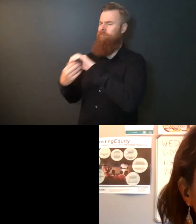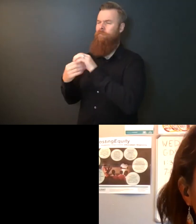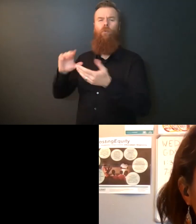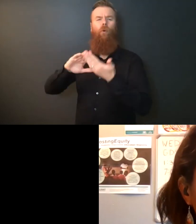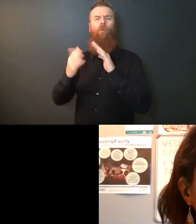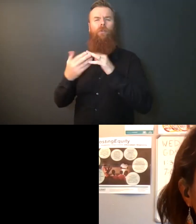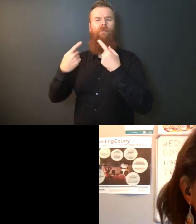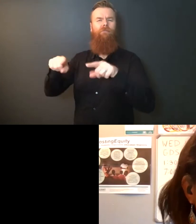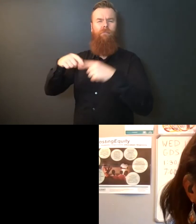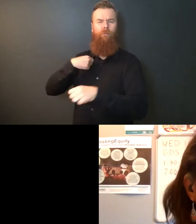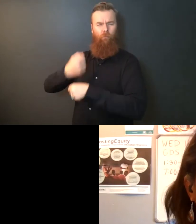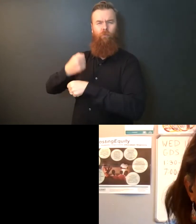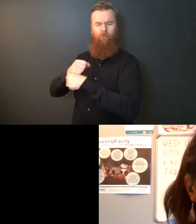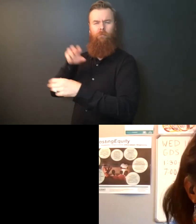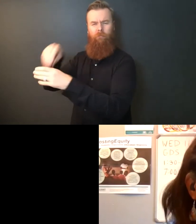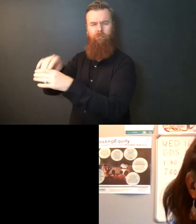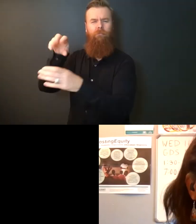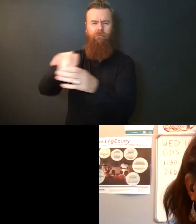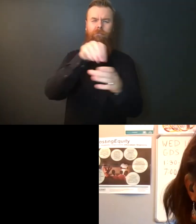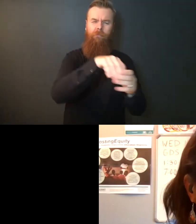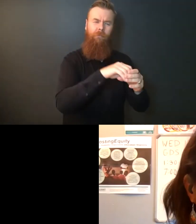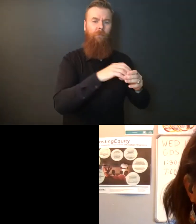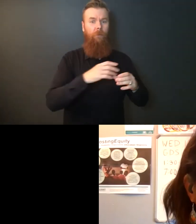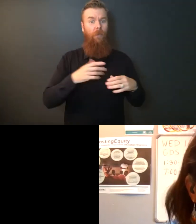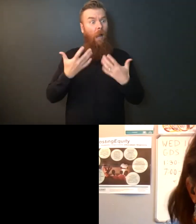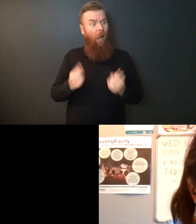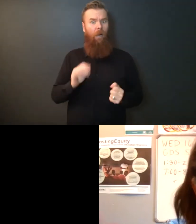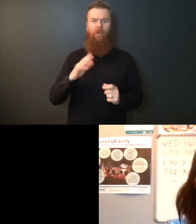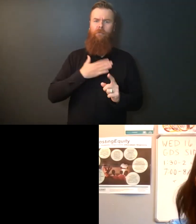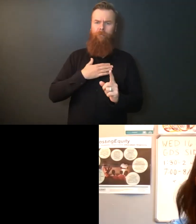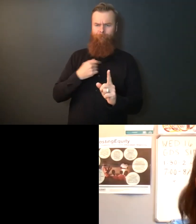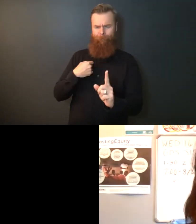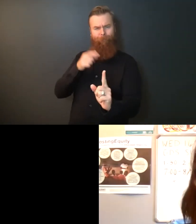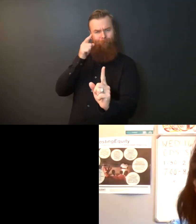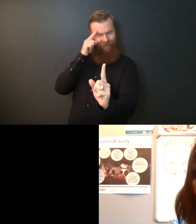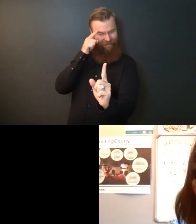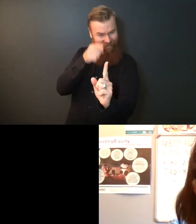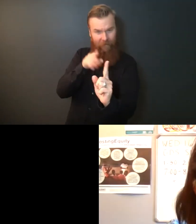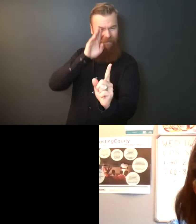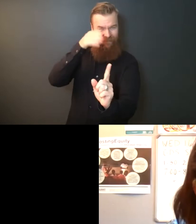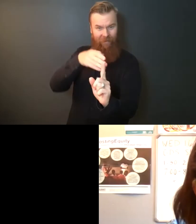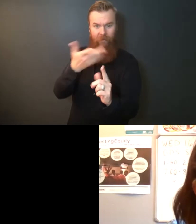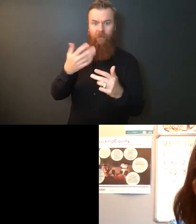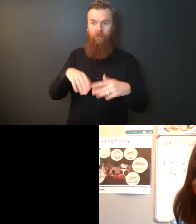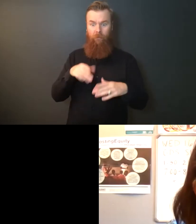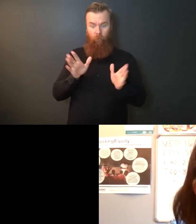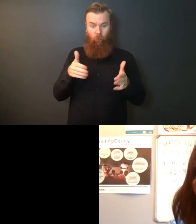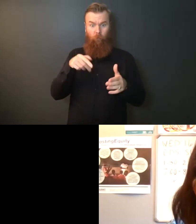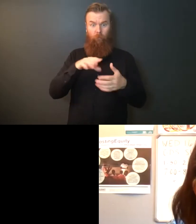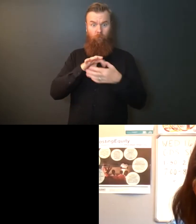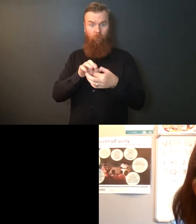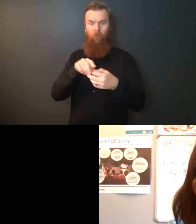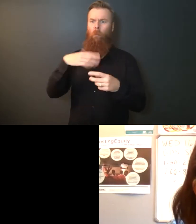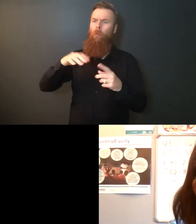we should talk about or address in our toolkit. So thank you for raising that question. Can I just say one thing